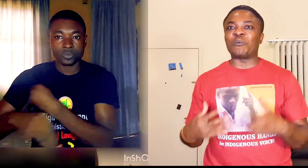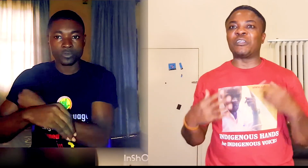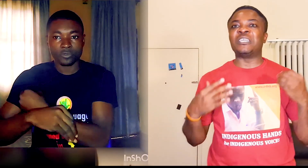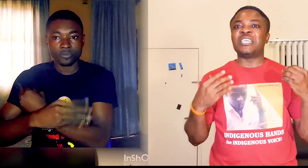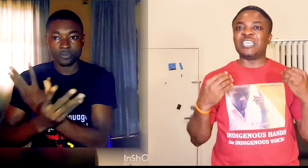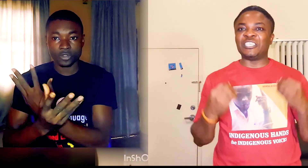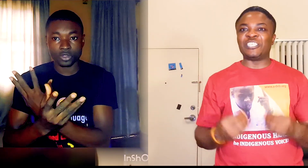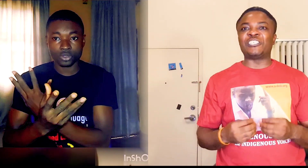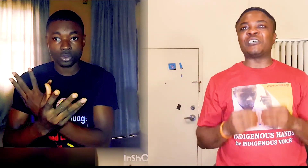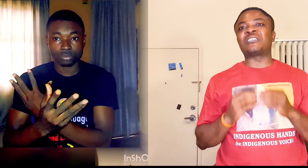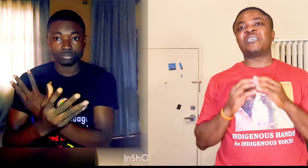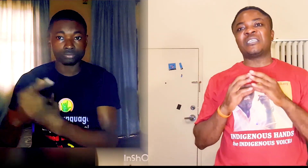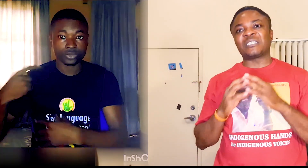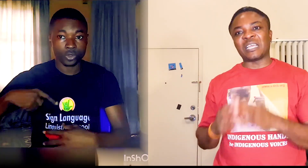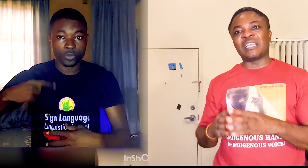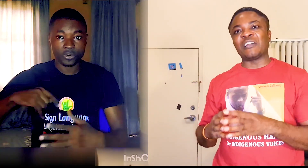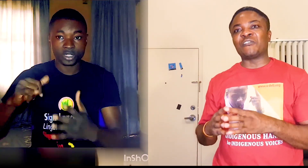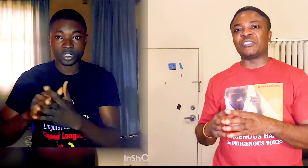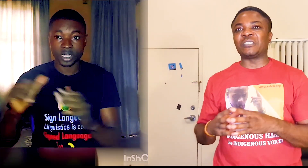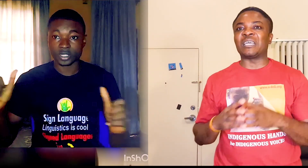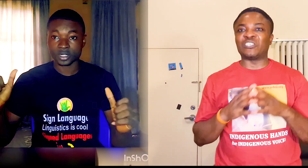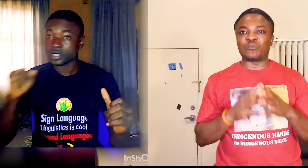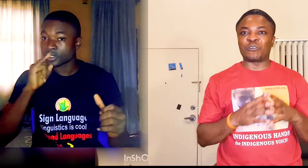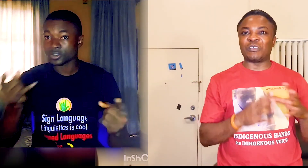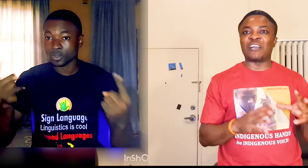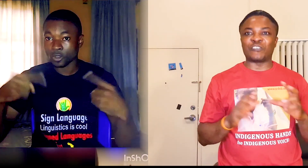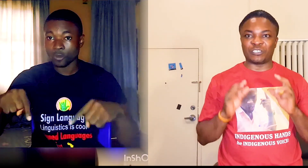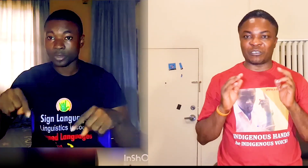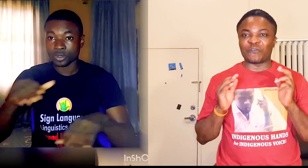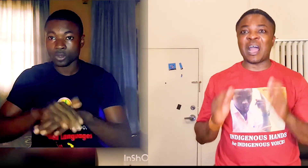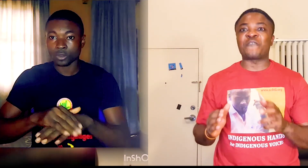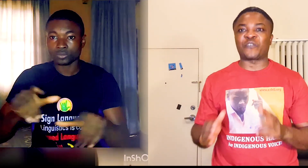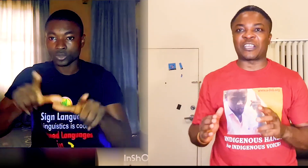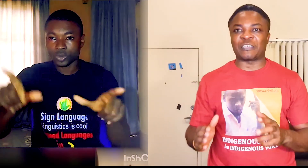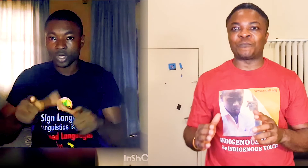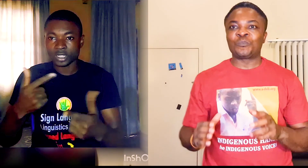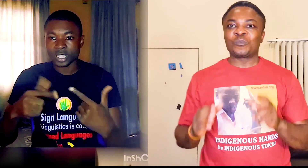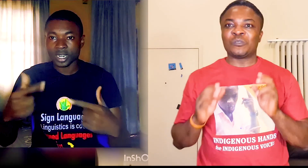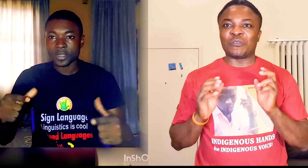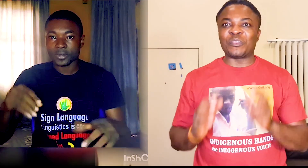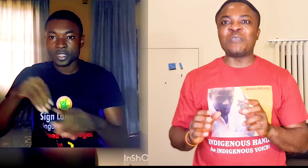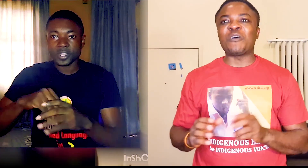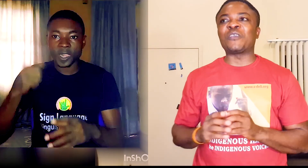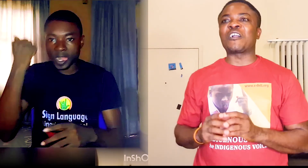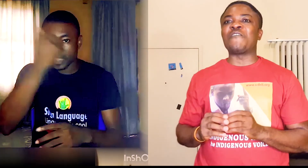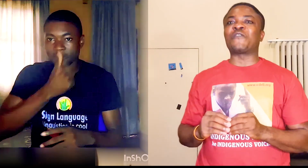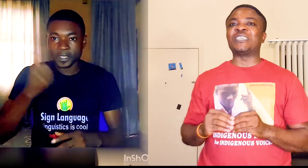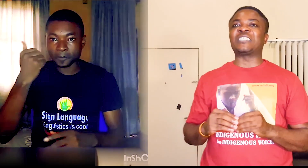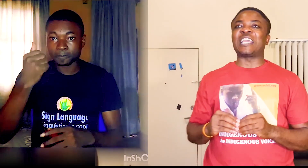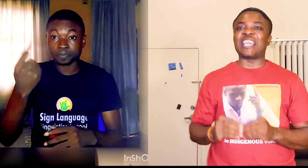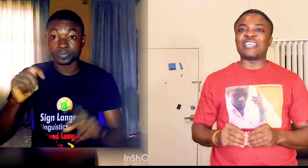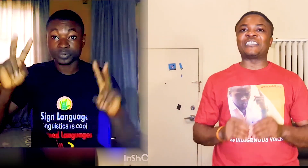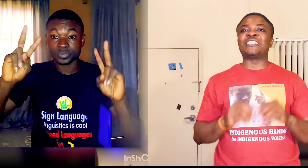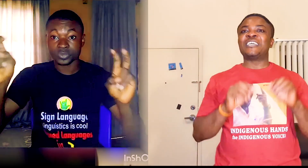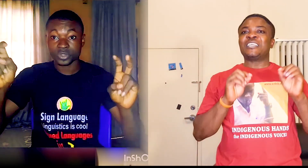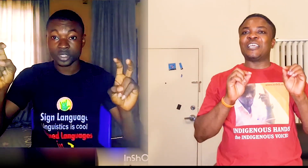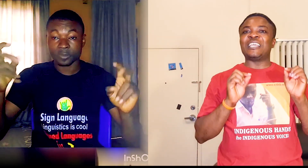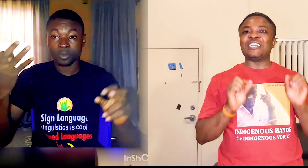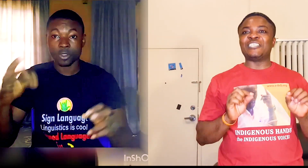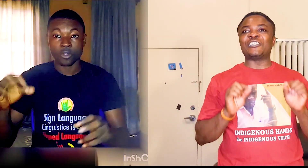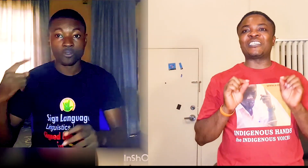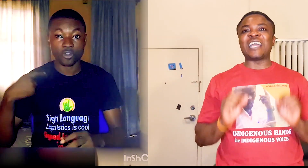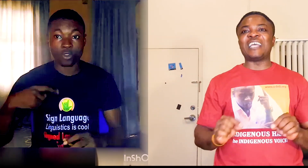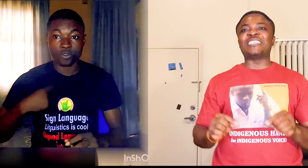coming up on Indigenous sign languages and spoken languages of Africa. The theme of the conference is